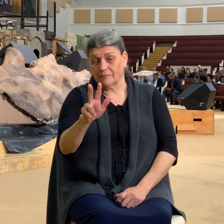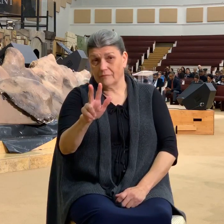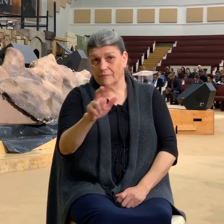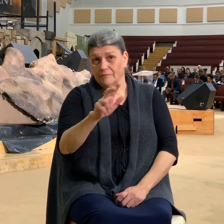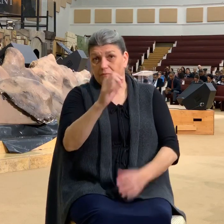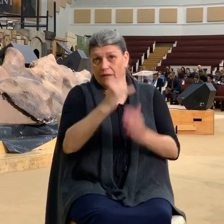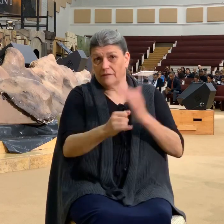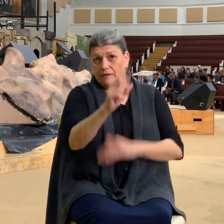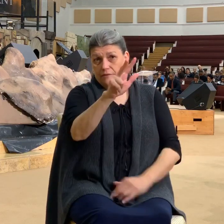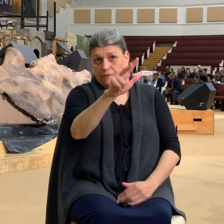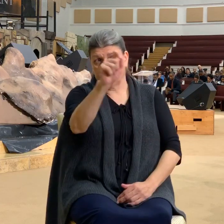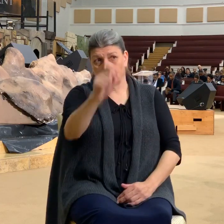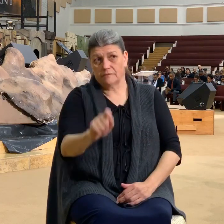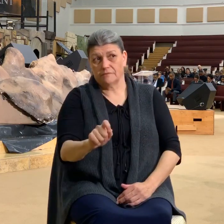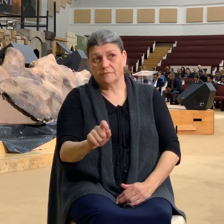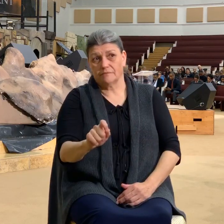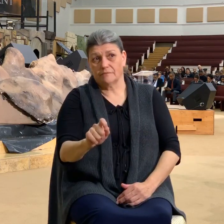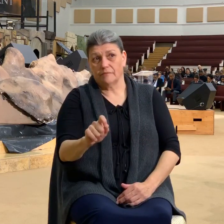Isaiah 3 and verse